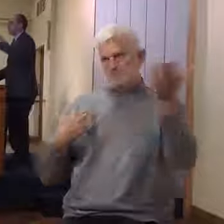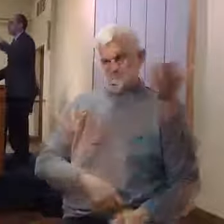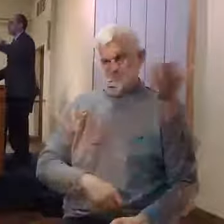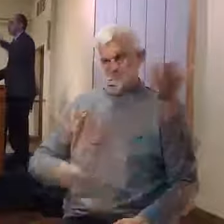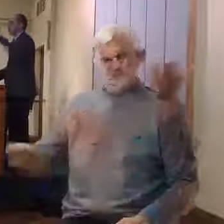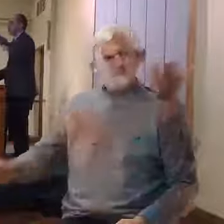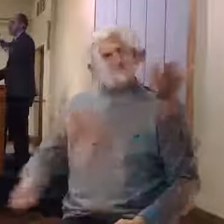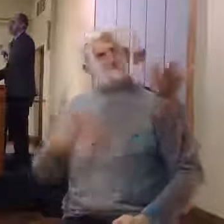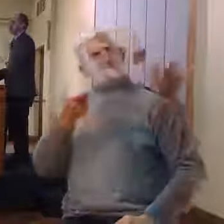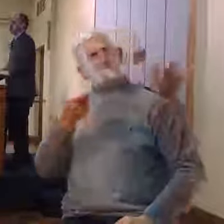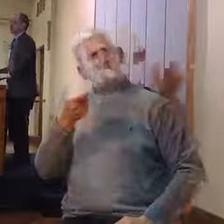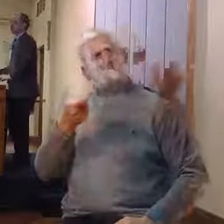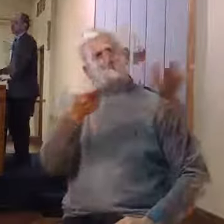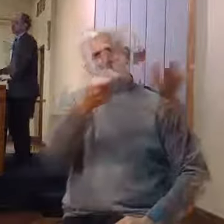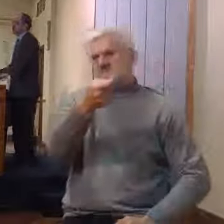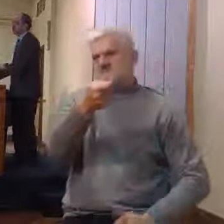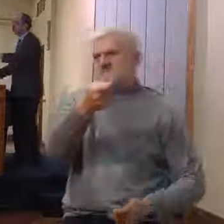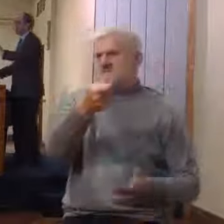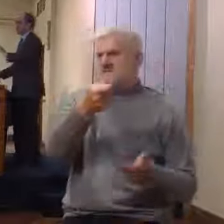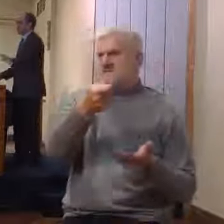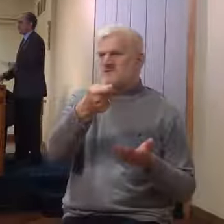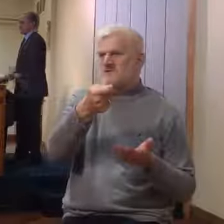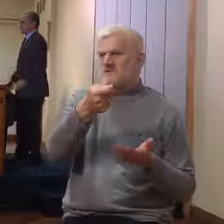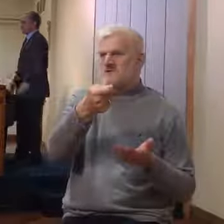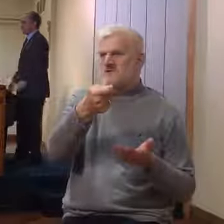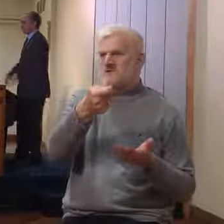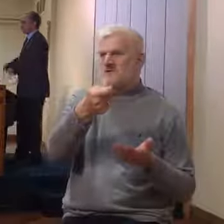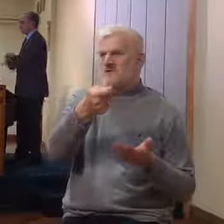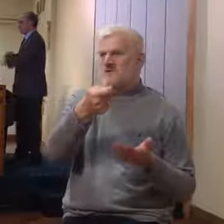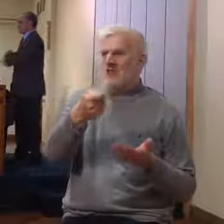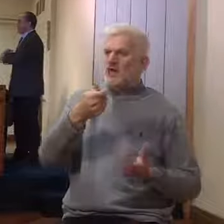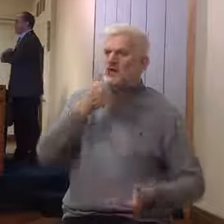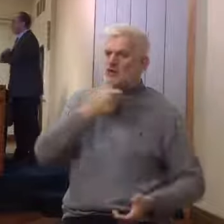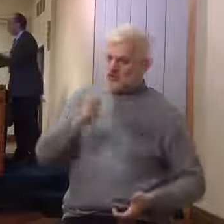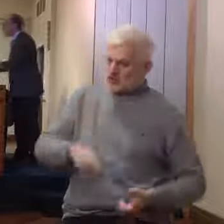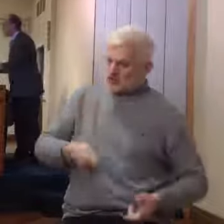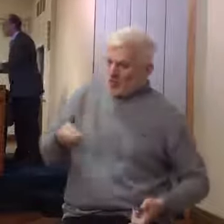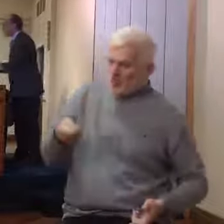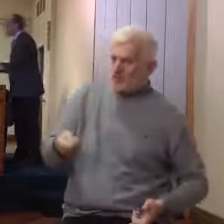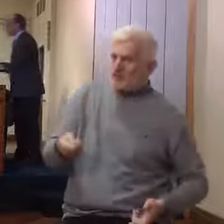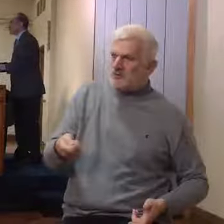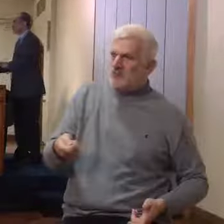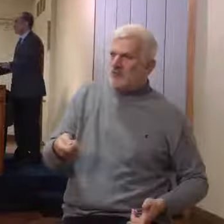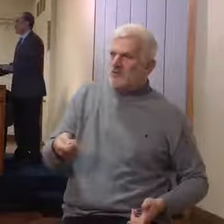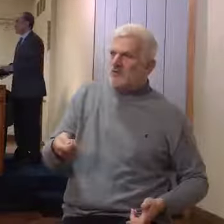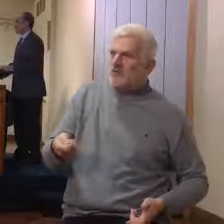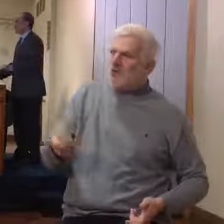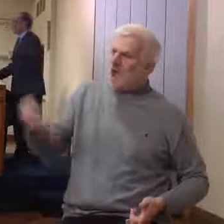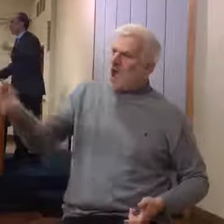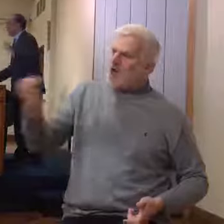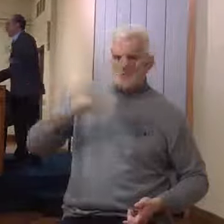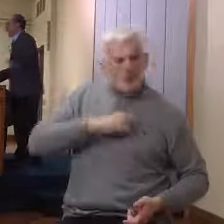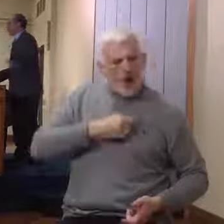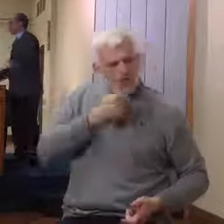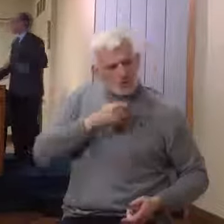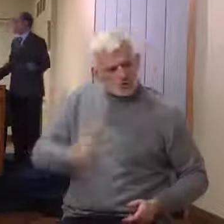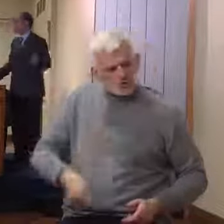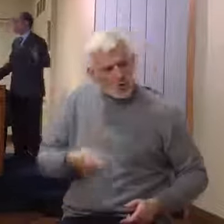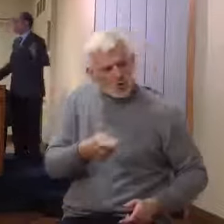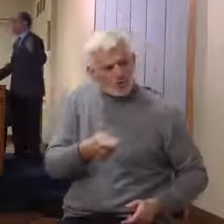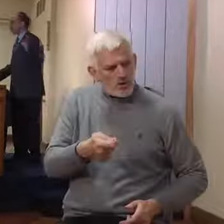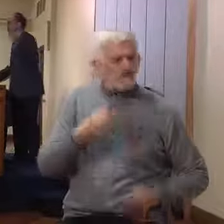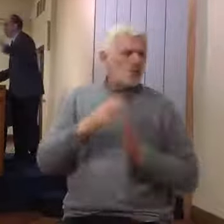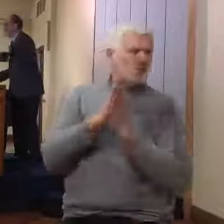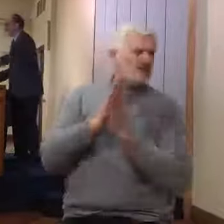In the name of God. No one. You study the Old Testament, people say the Old Testament